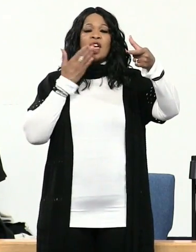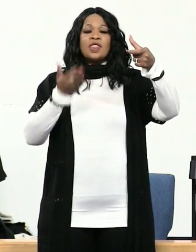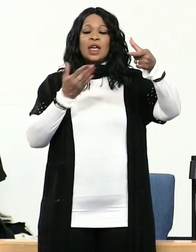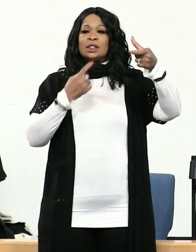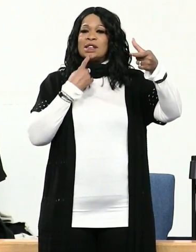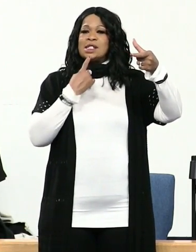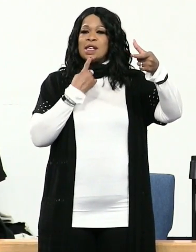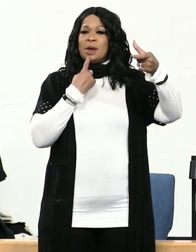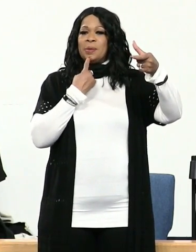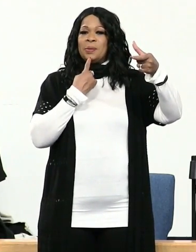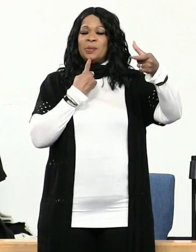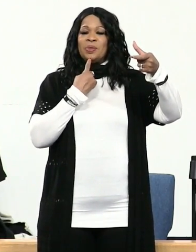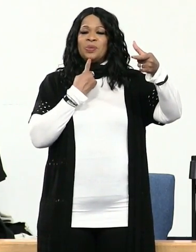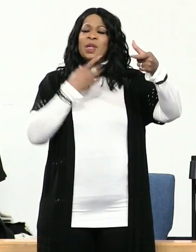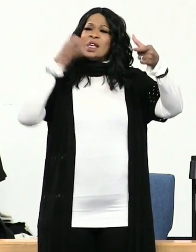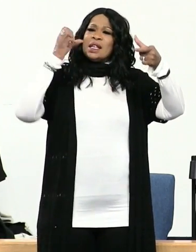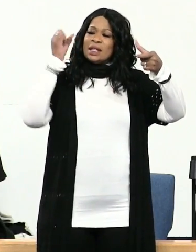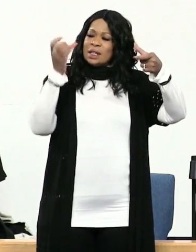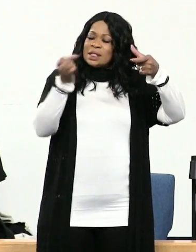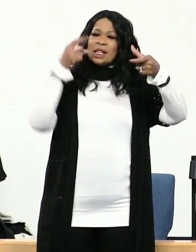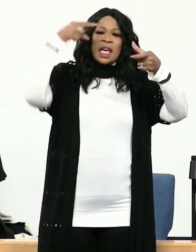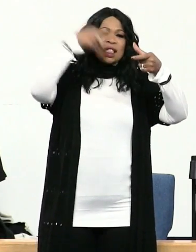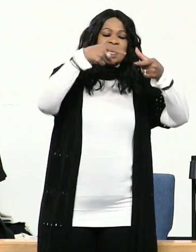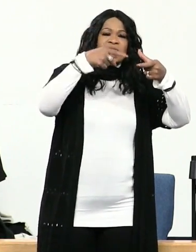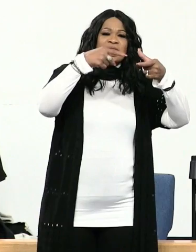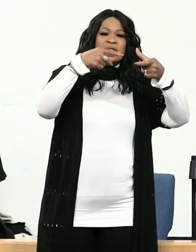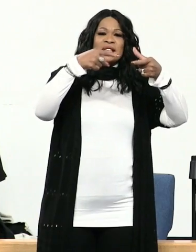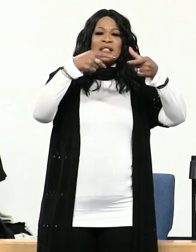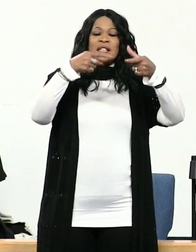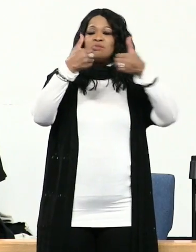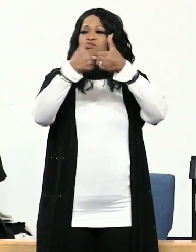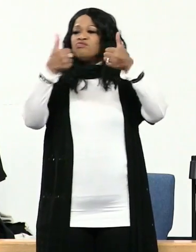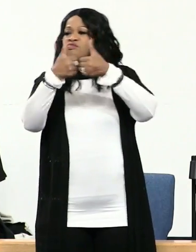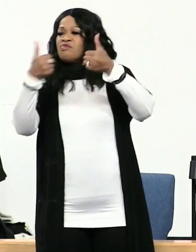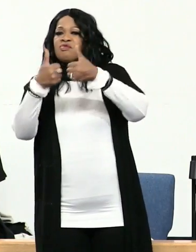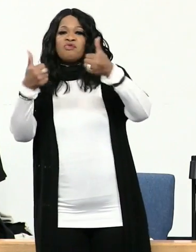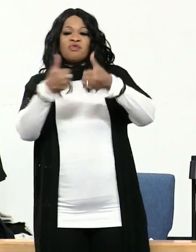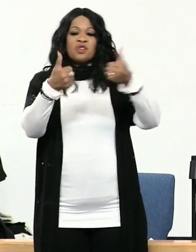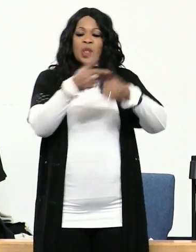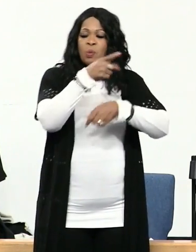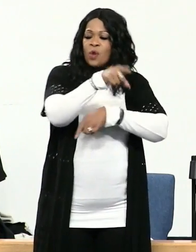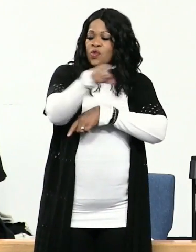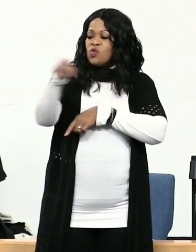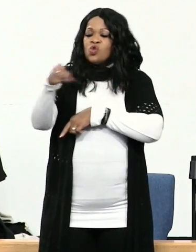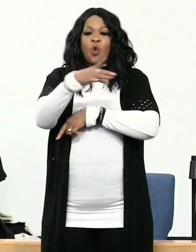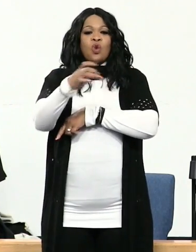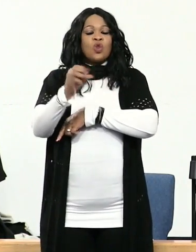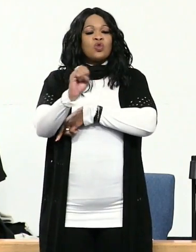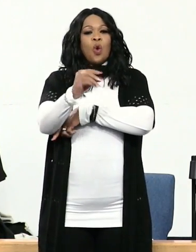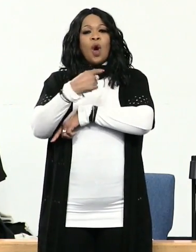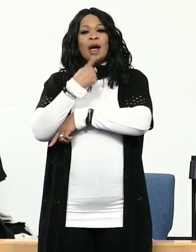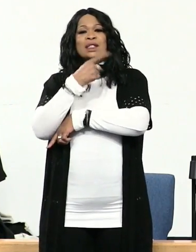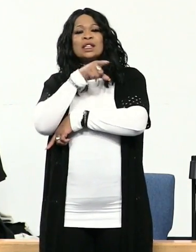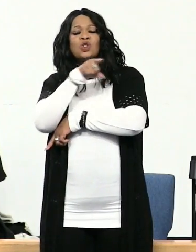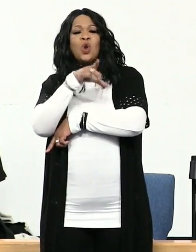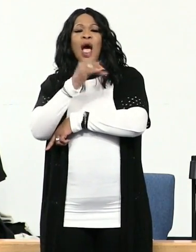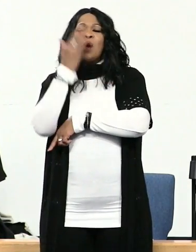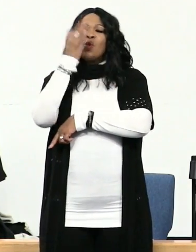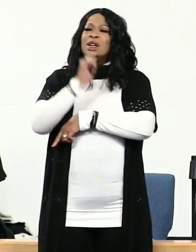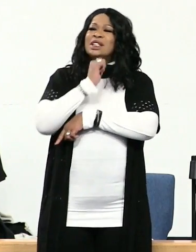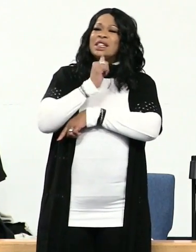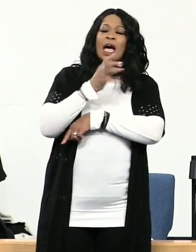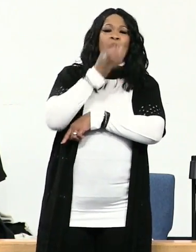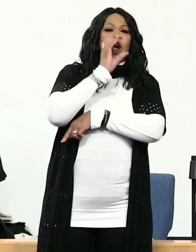said, take this and divide it among yourselves. For I say to you, I will not drink of